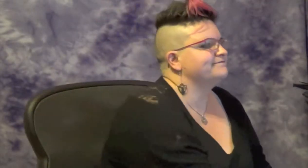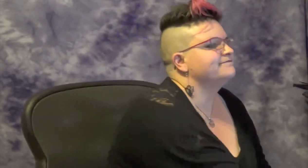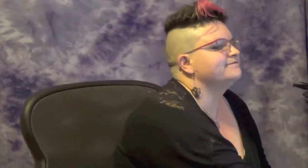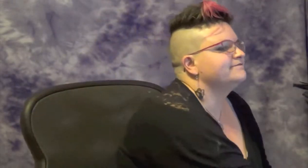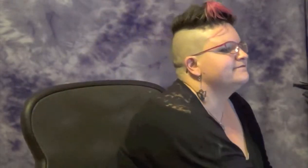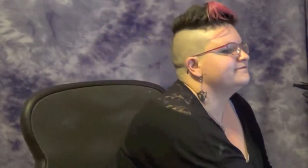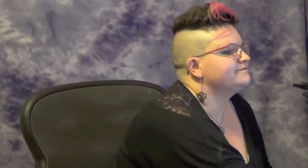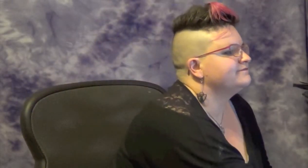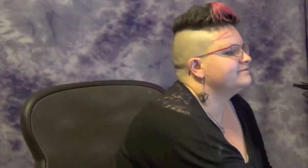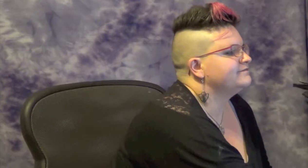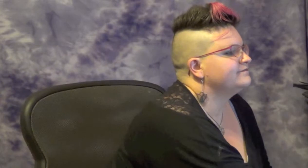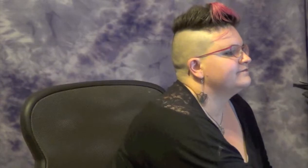often.